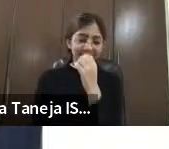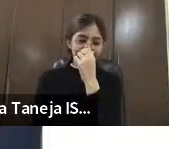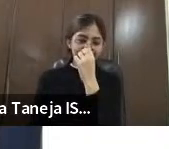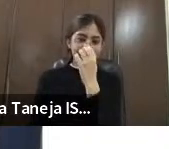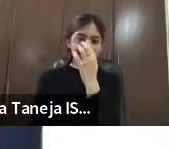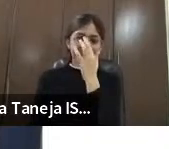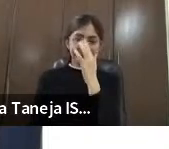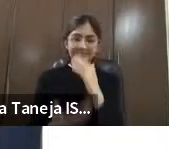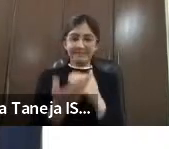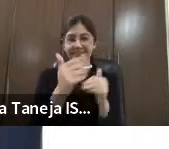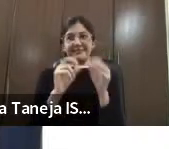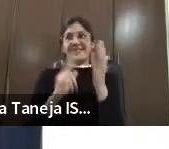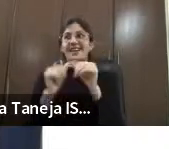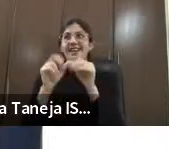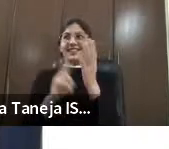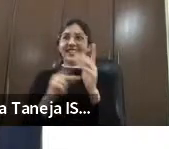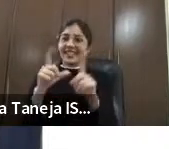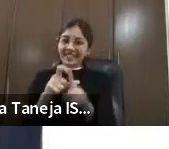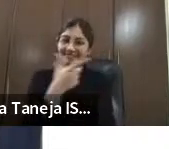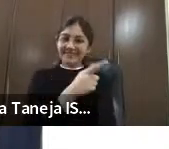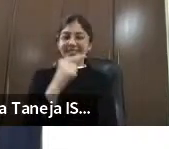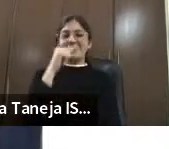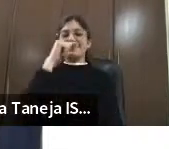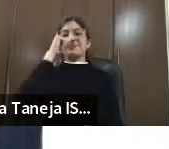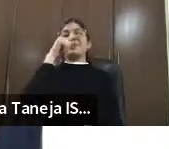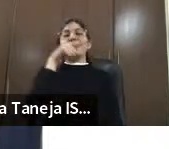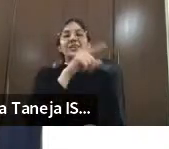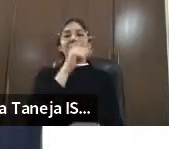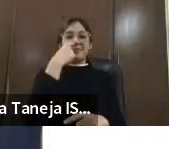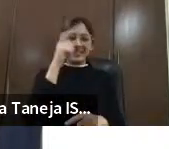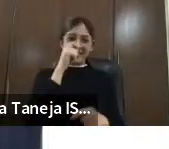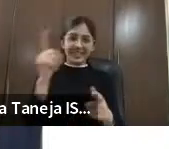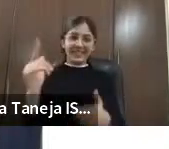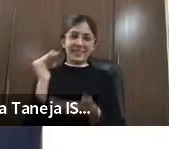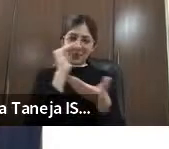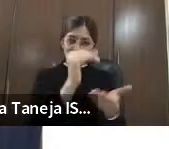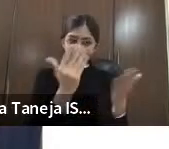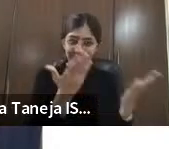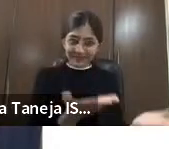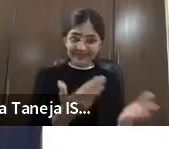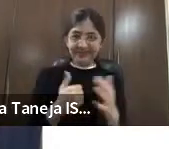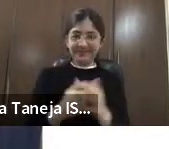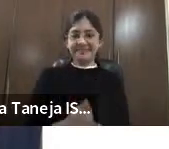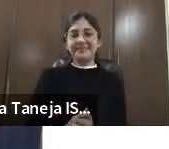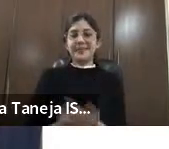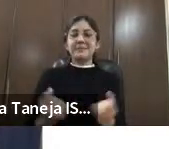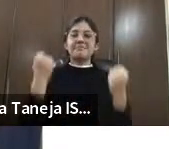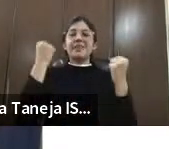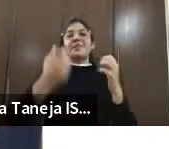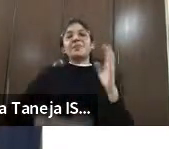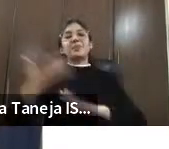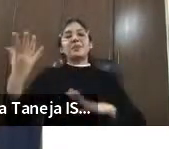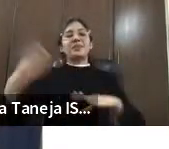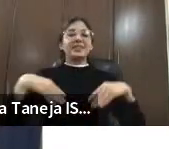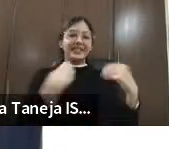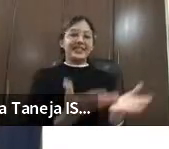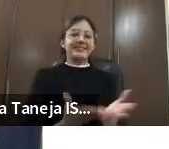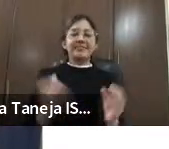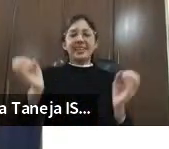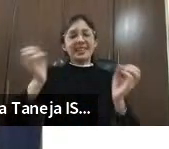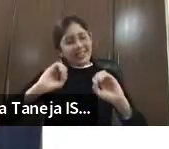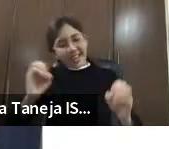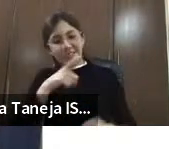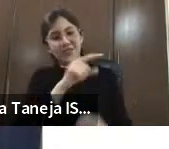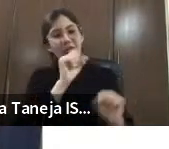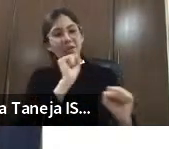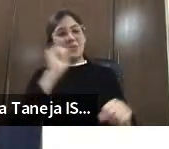There's Anand and his proud parents receiving the award. More power to you, Anand, and may none of your